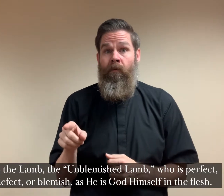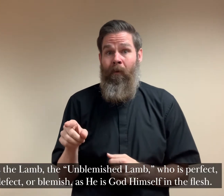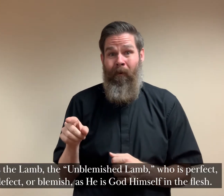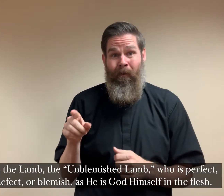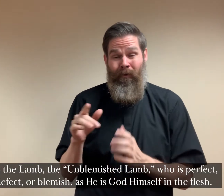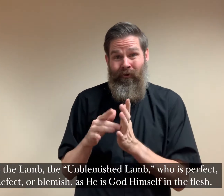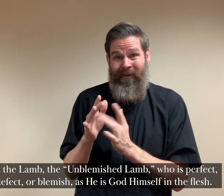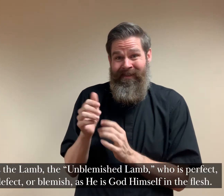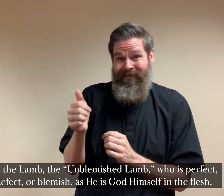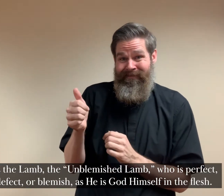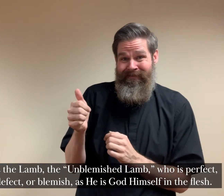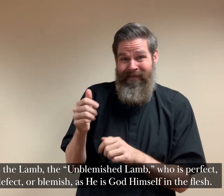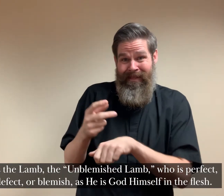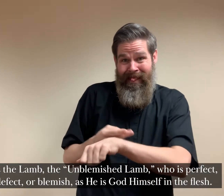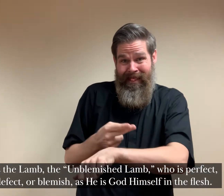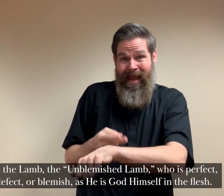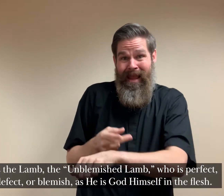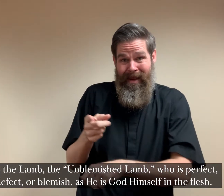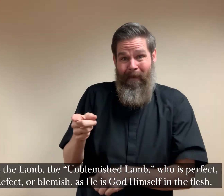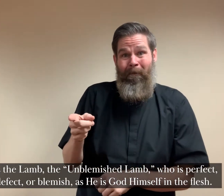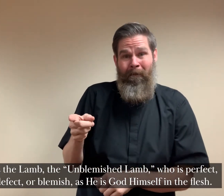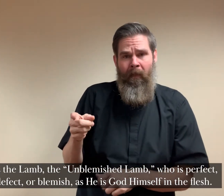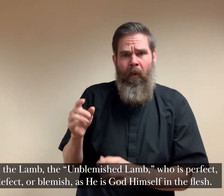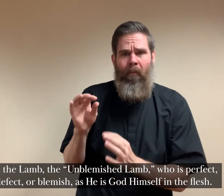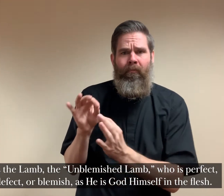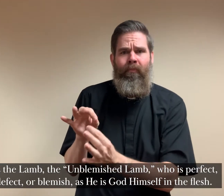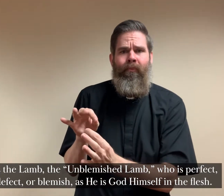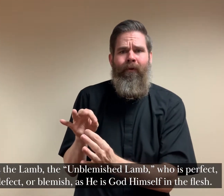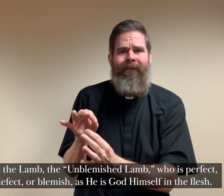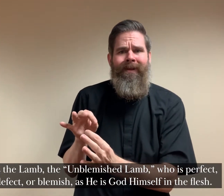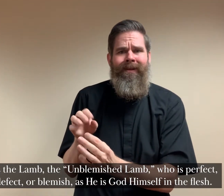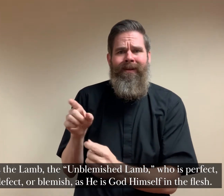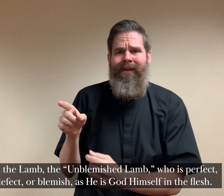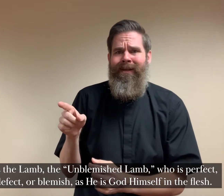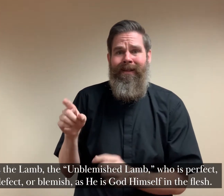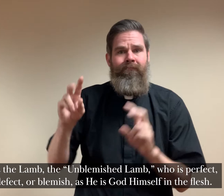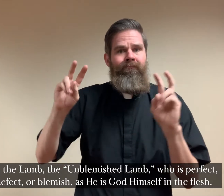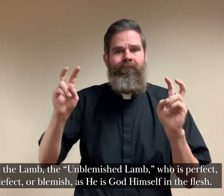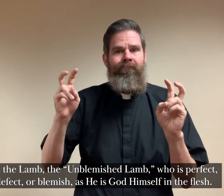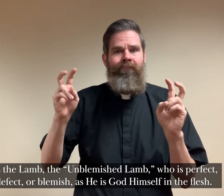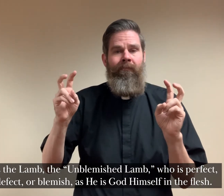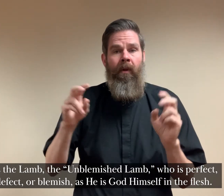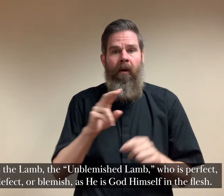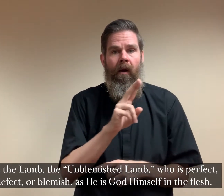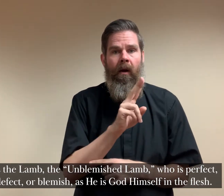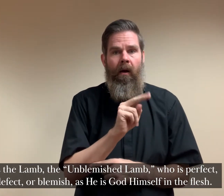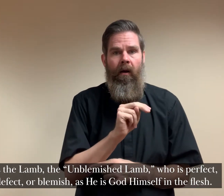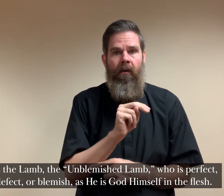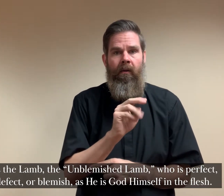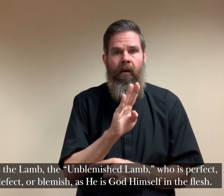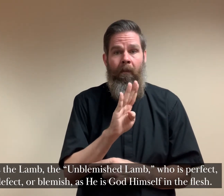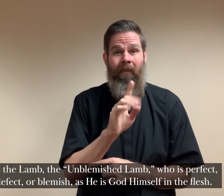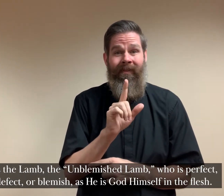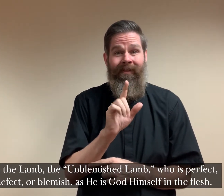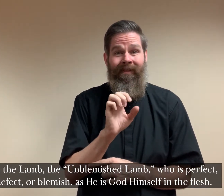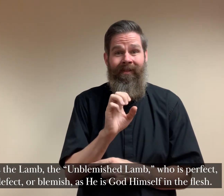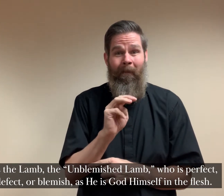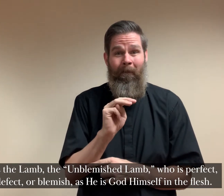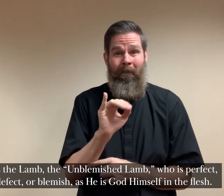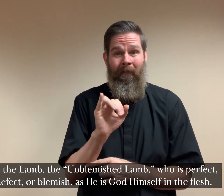Jesus himself is the Lamb, the unblemished Lamb, who is perfect, without sin, defect, or blemish,